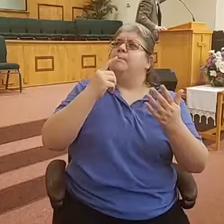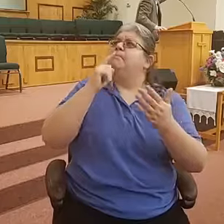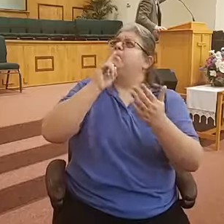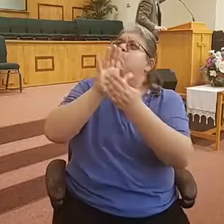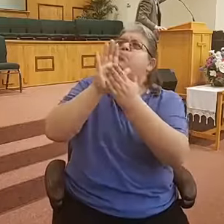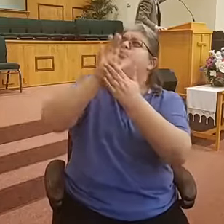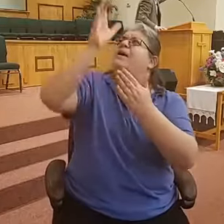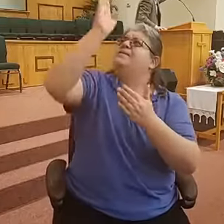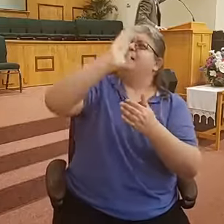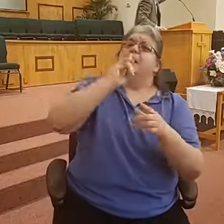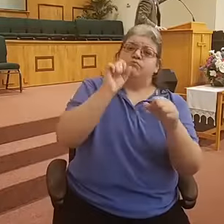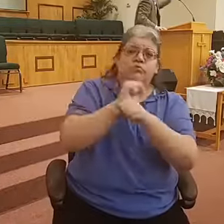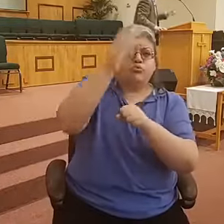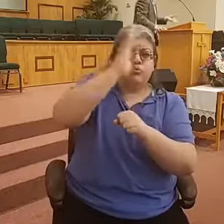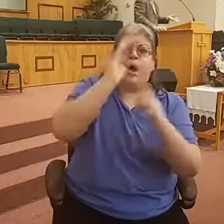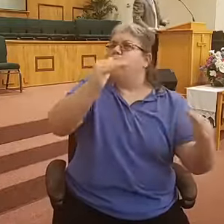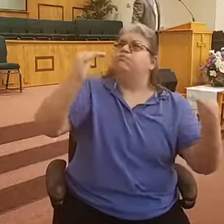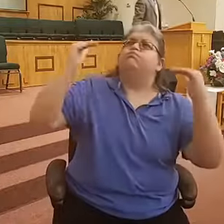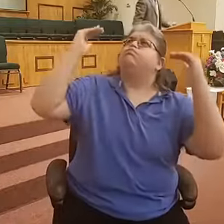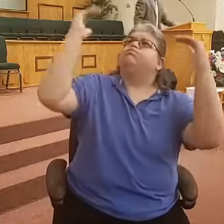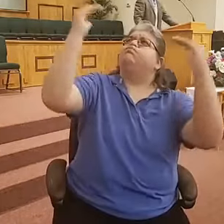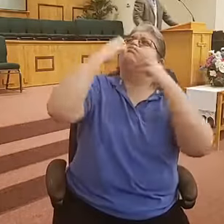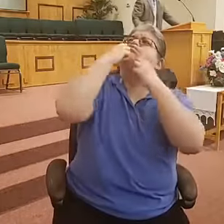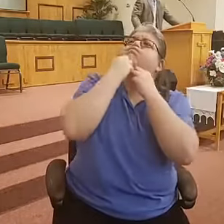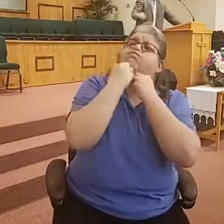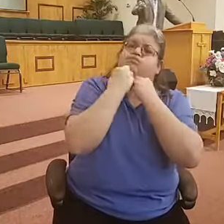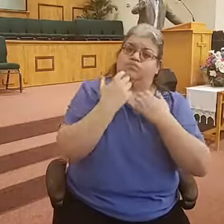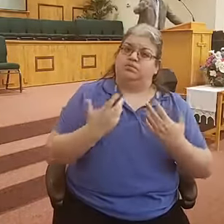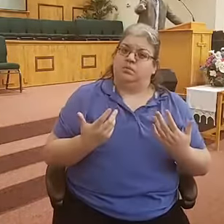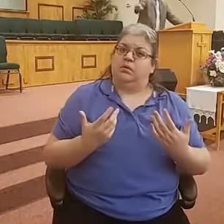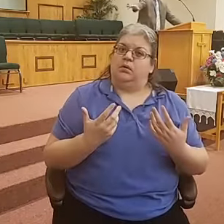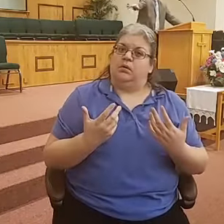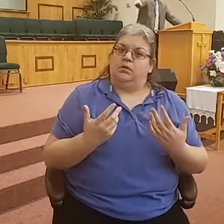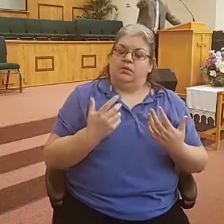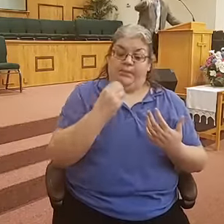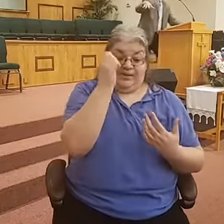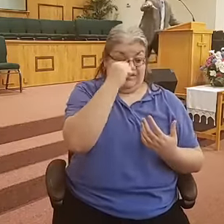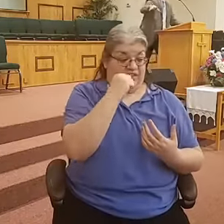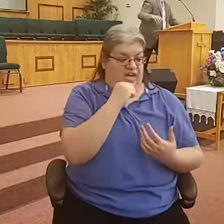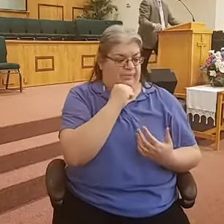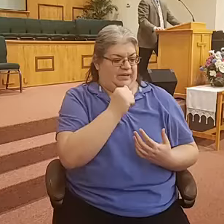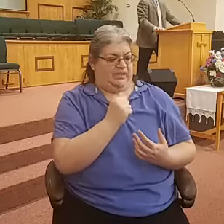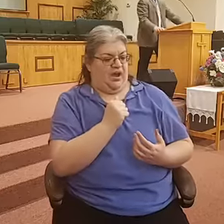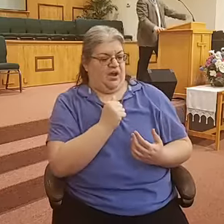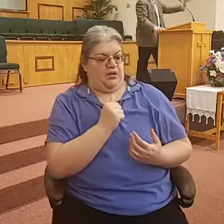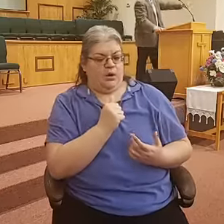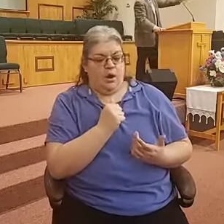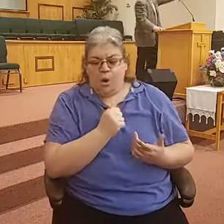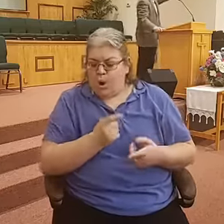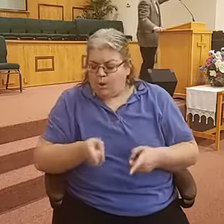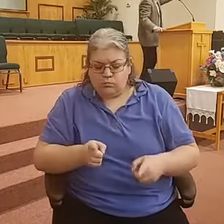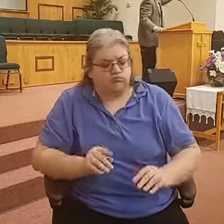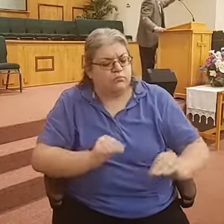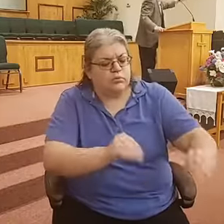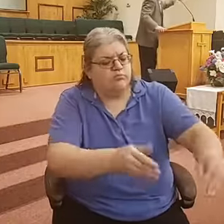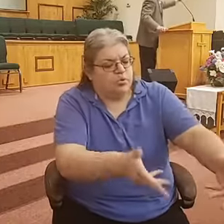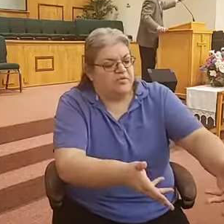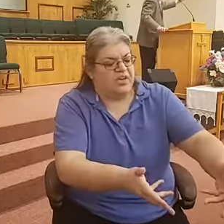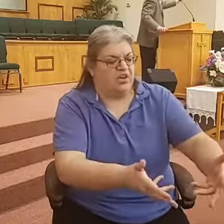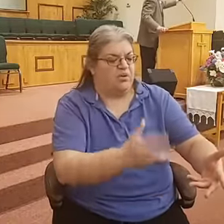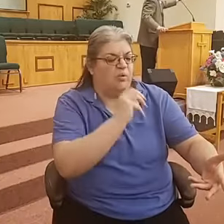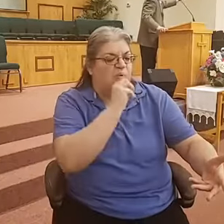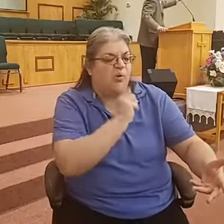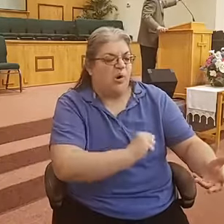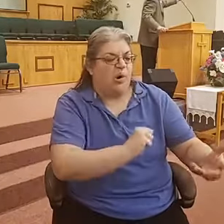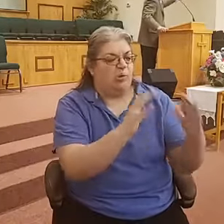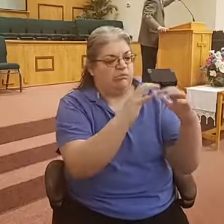true God is being lifted up. He wouldn't have put the children of Israel in ruins. But